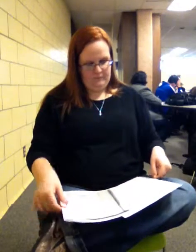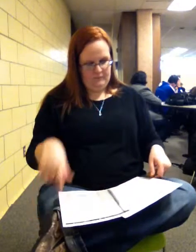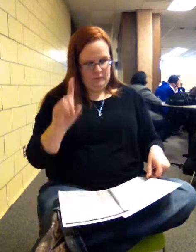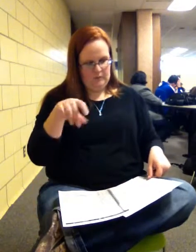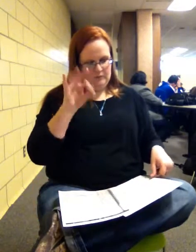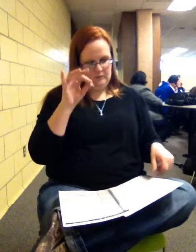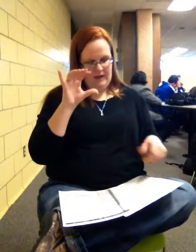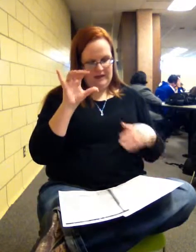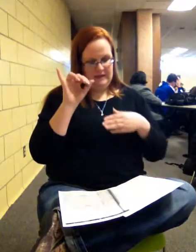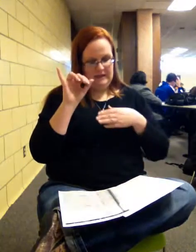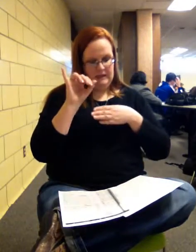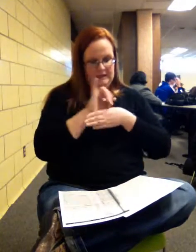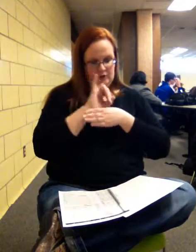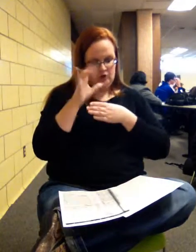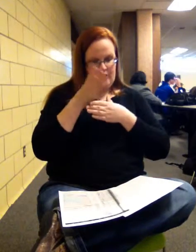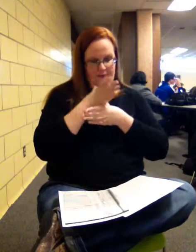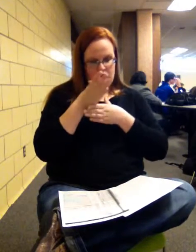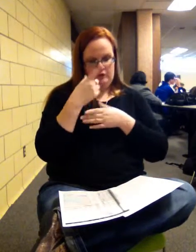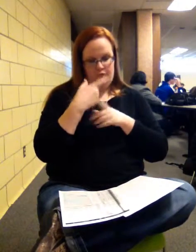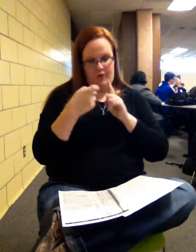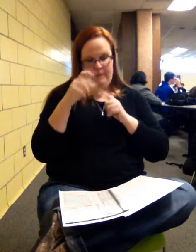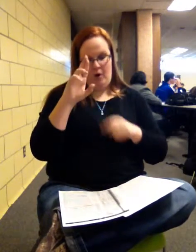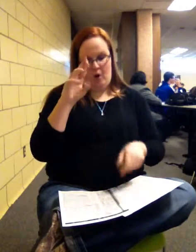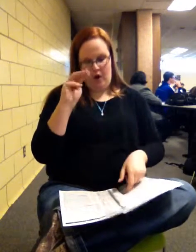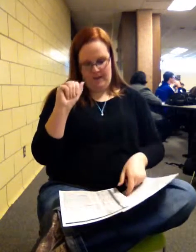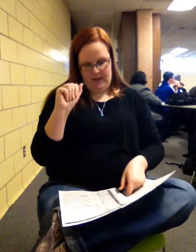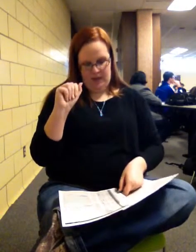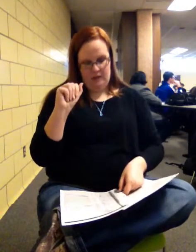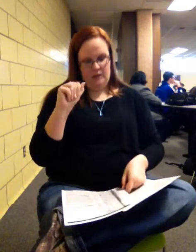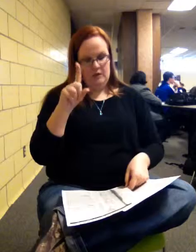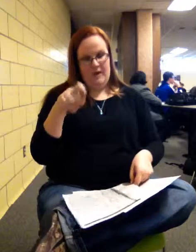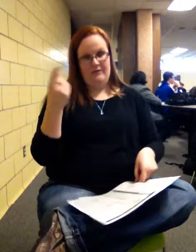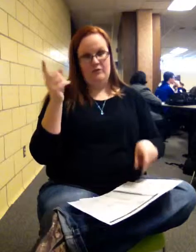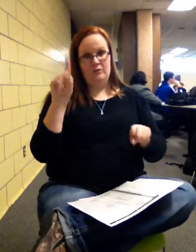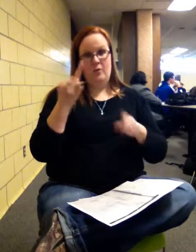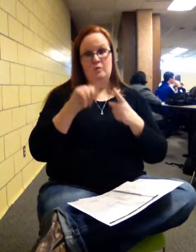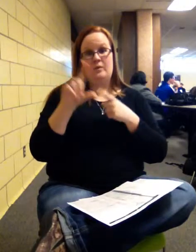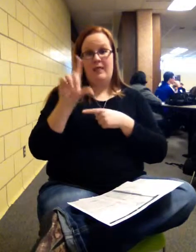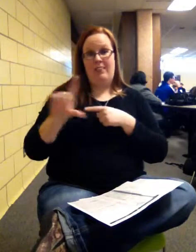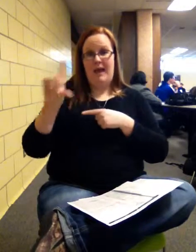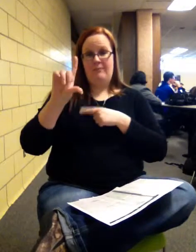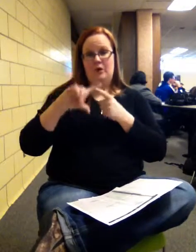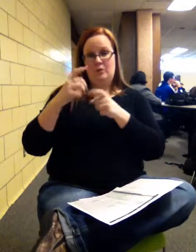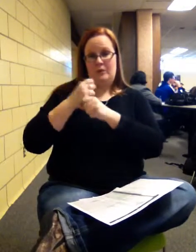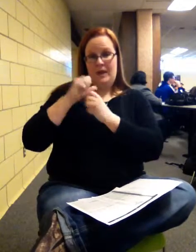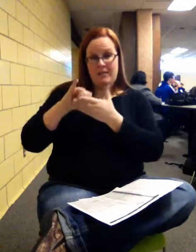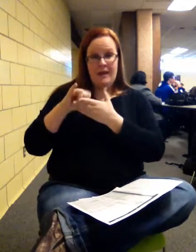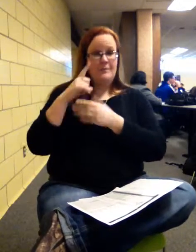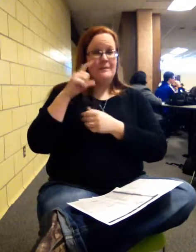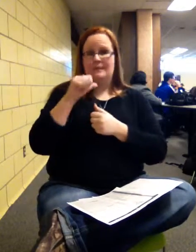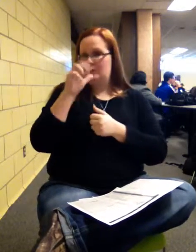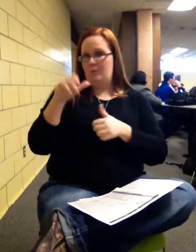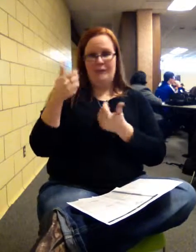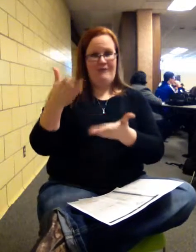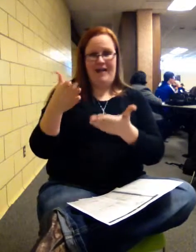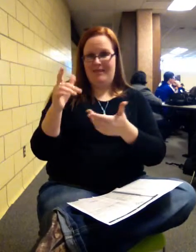them from RMA. And you'll have to go to the library to get them because they don't provide these electronically. And